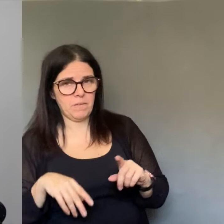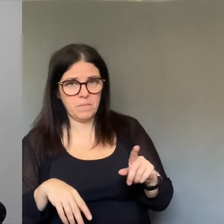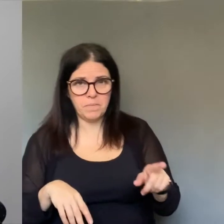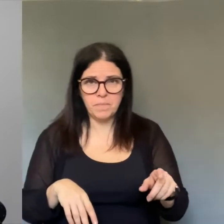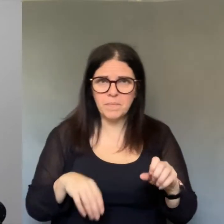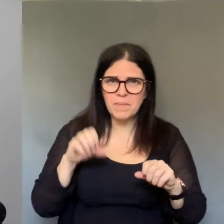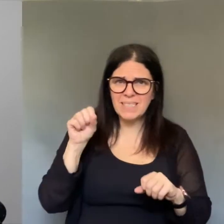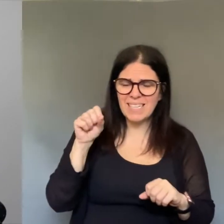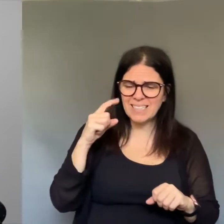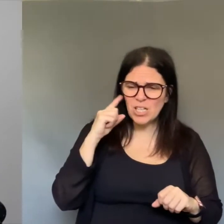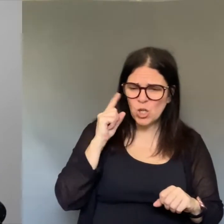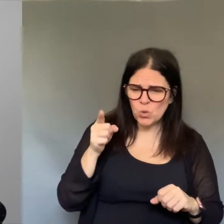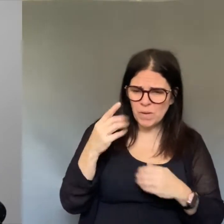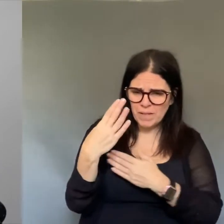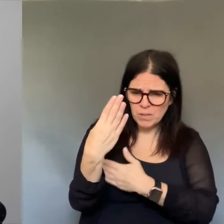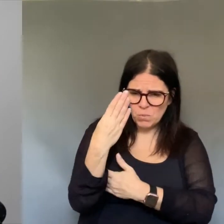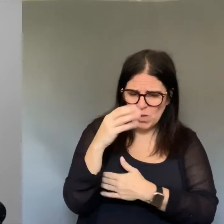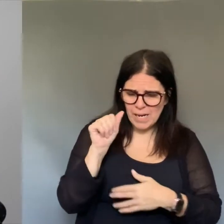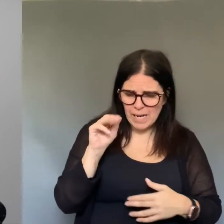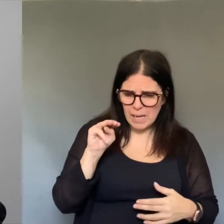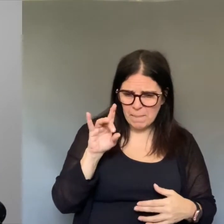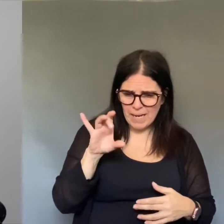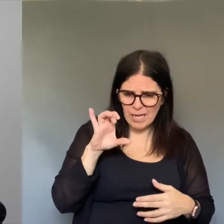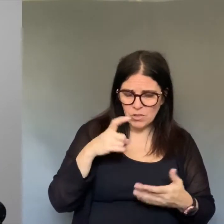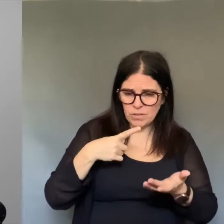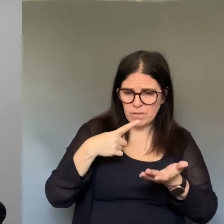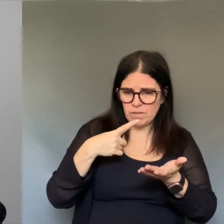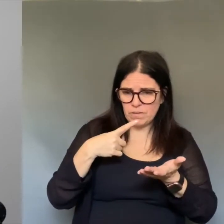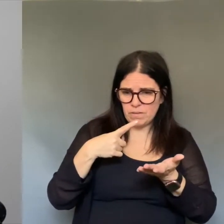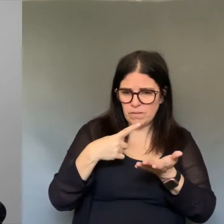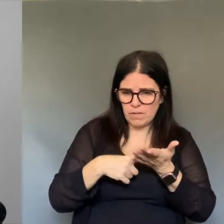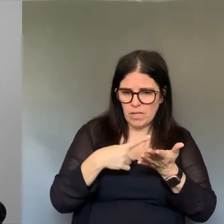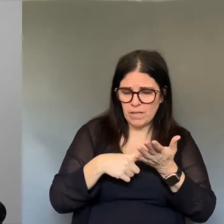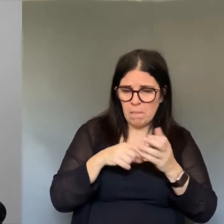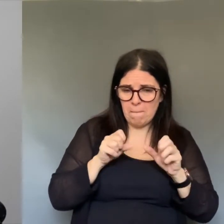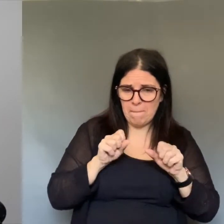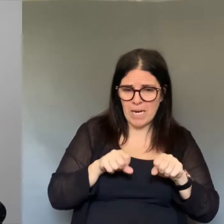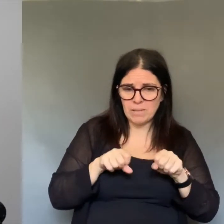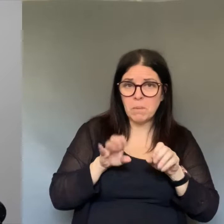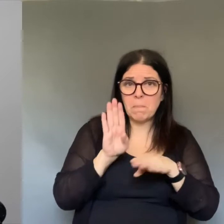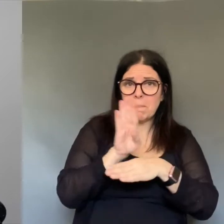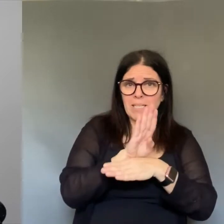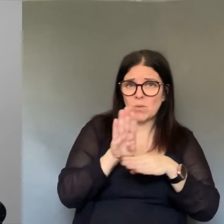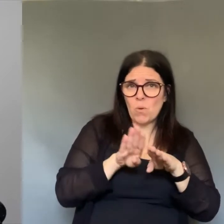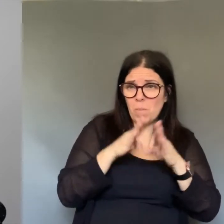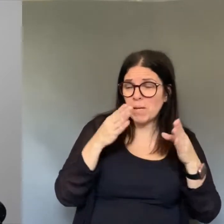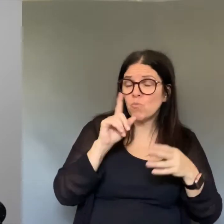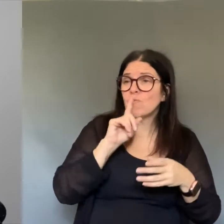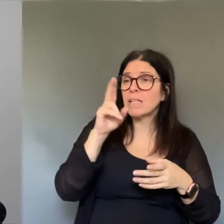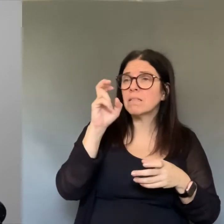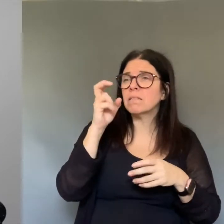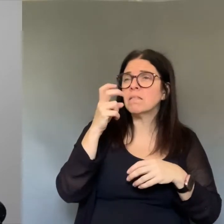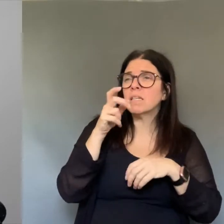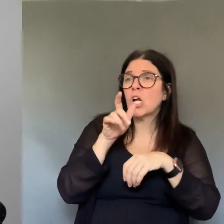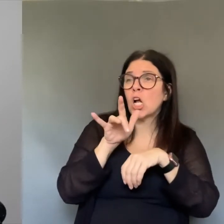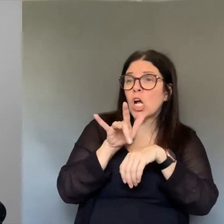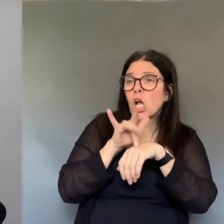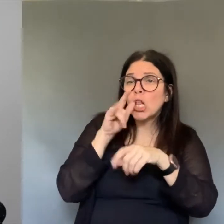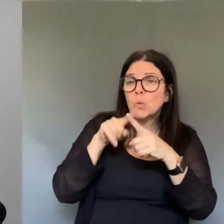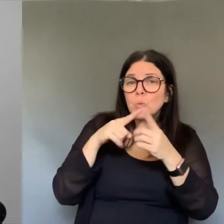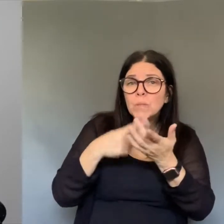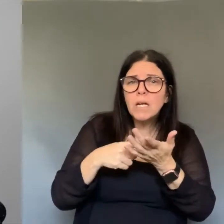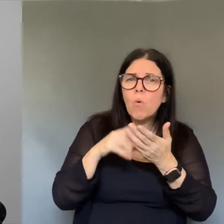Any questions from CTV? Yeah, I heard you on the radio this morning at 800 talking